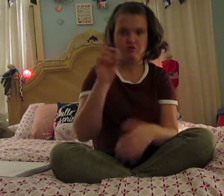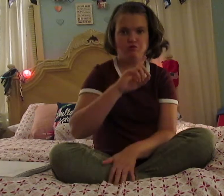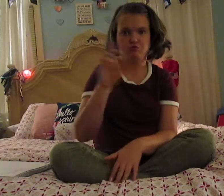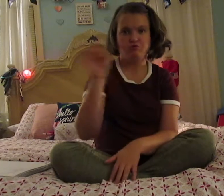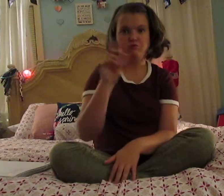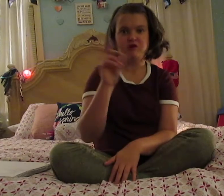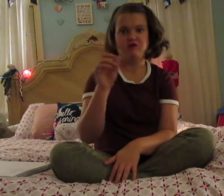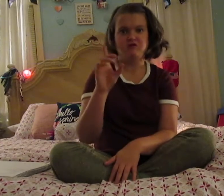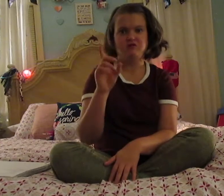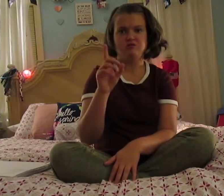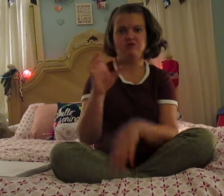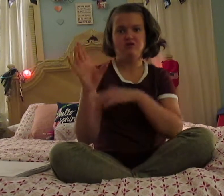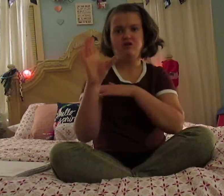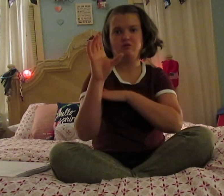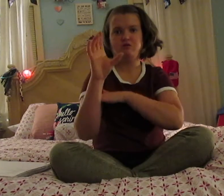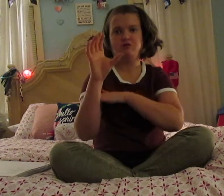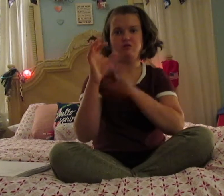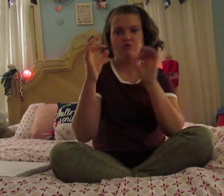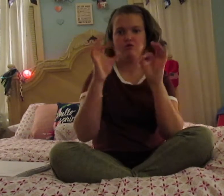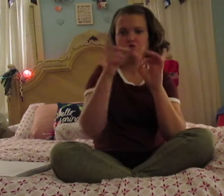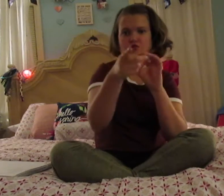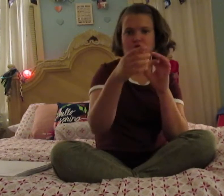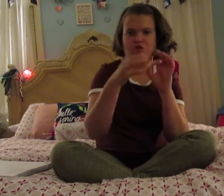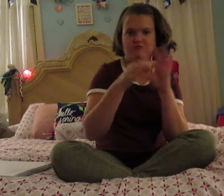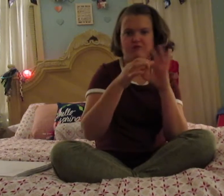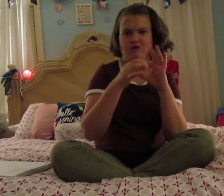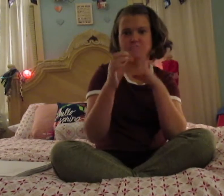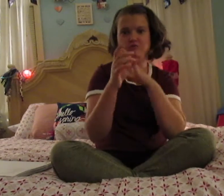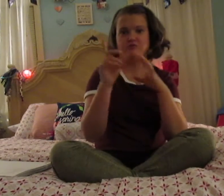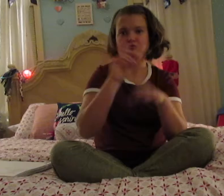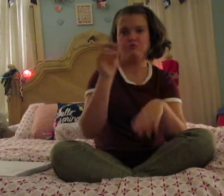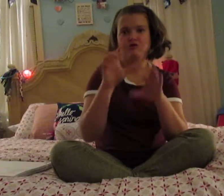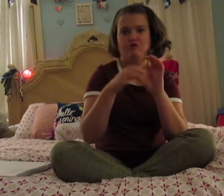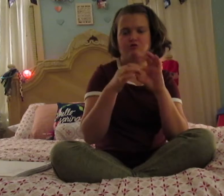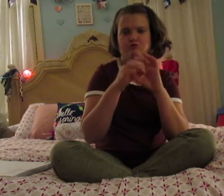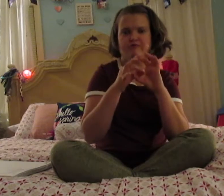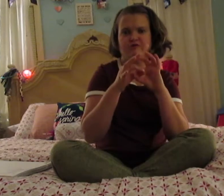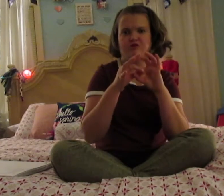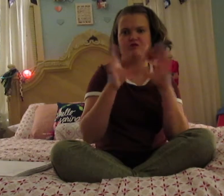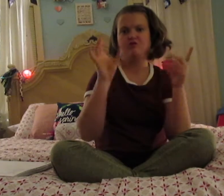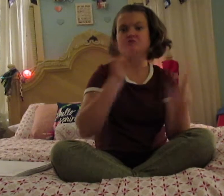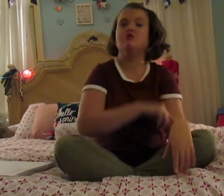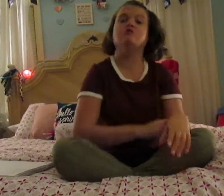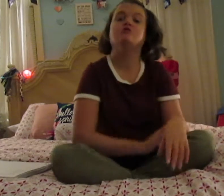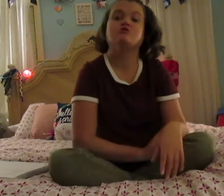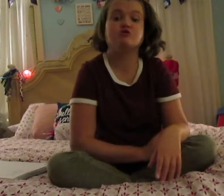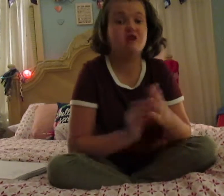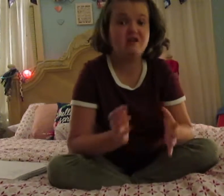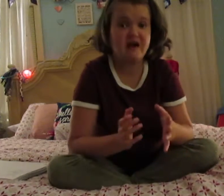where are from? Where are you from? So, to say that